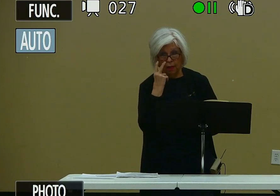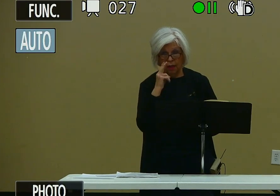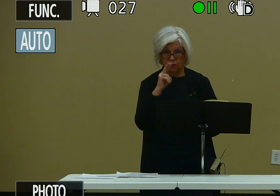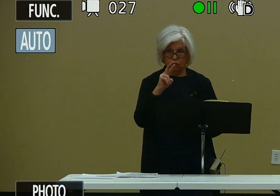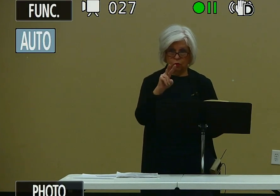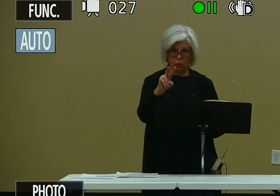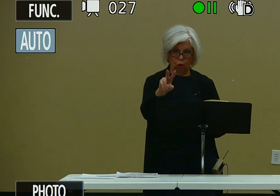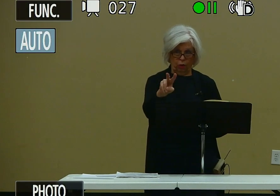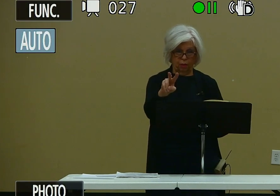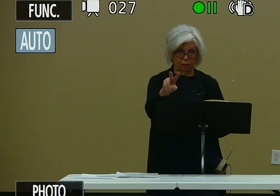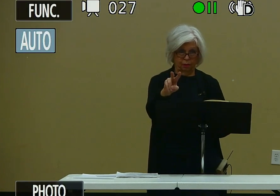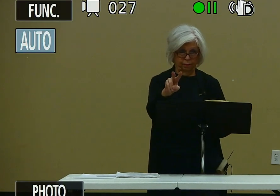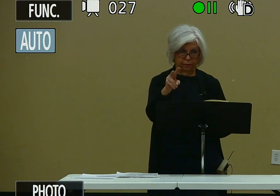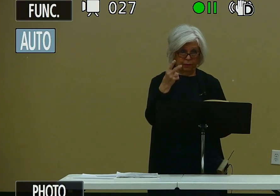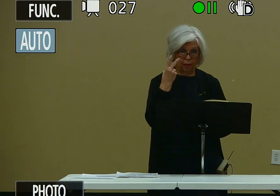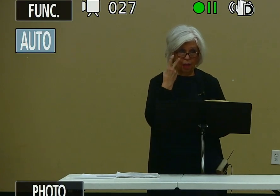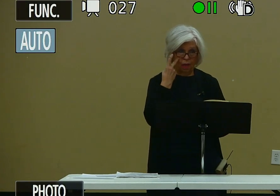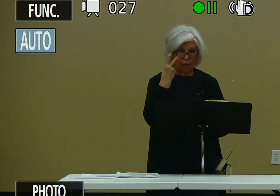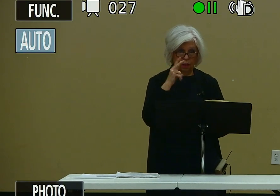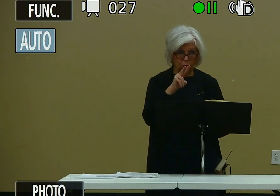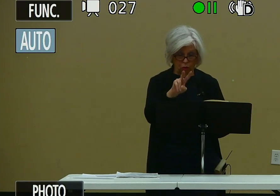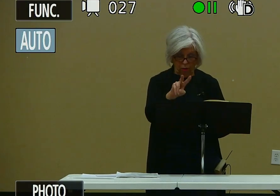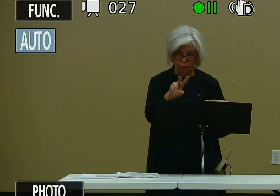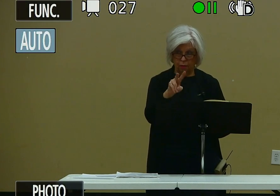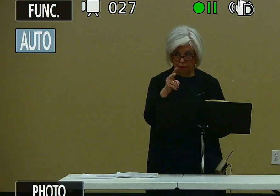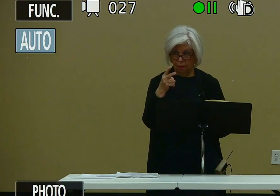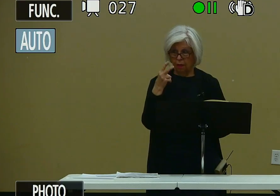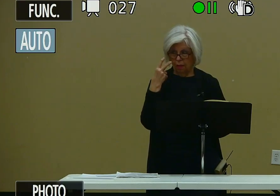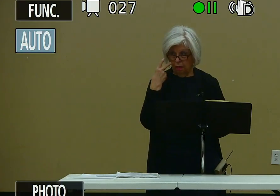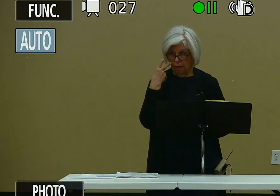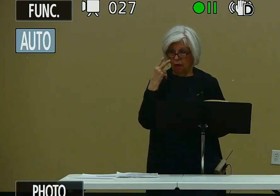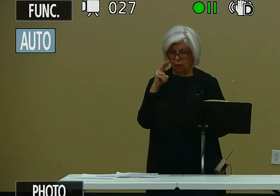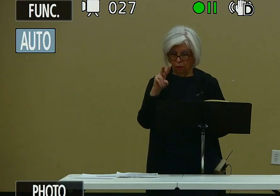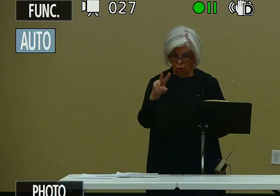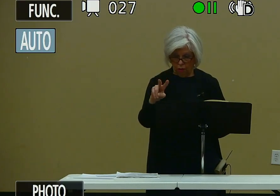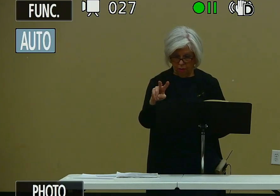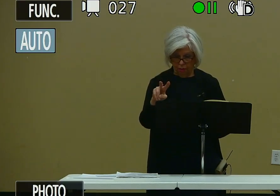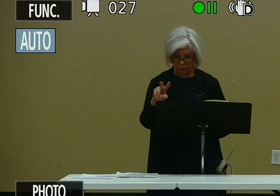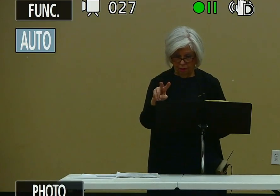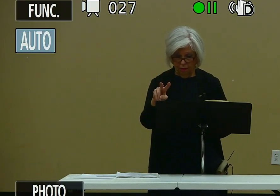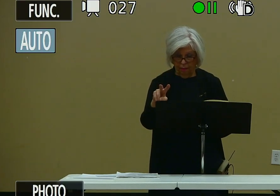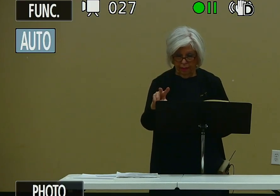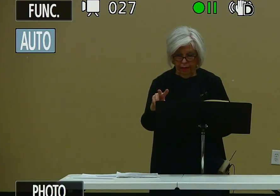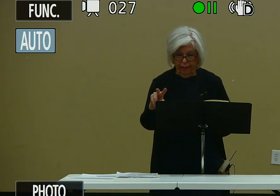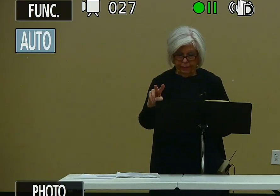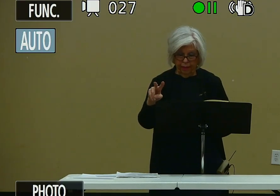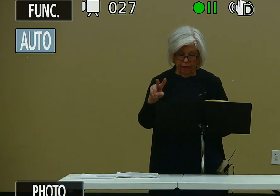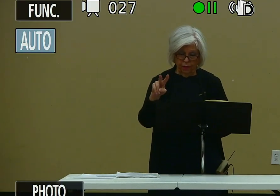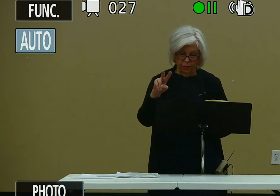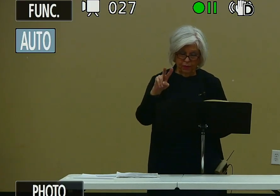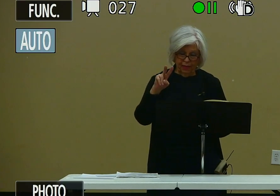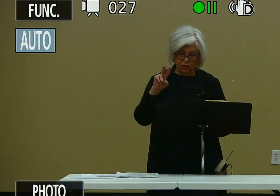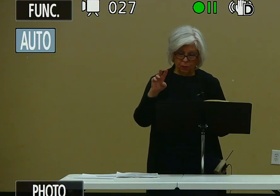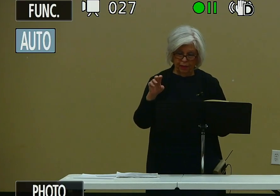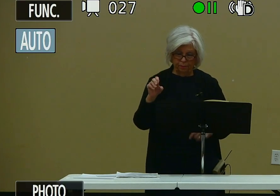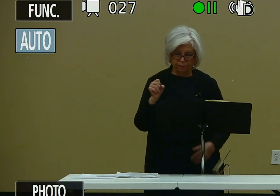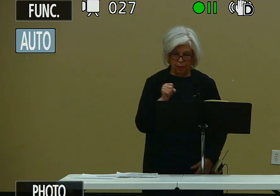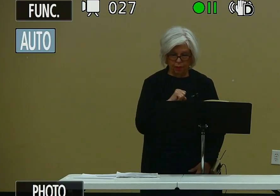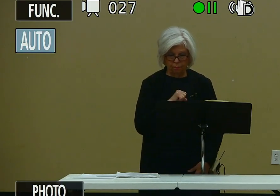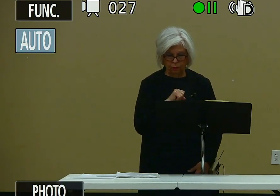eyes to look. Look. Look. Now, the next one,